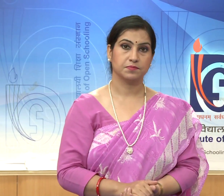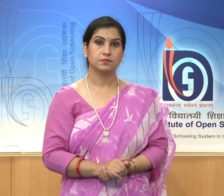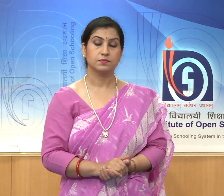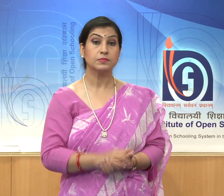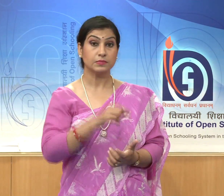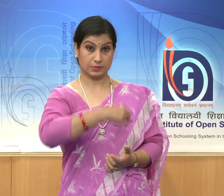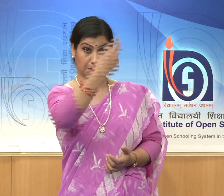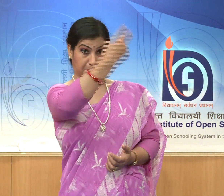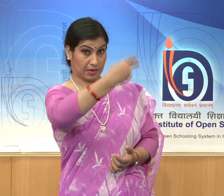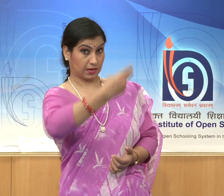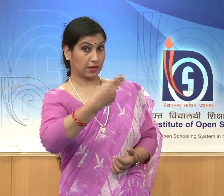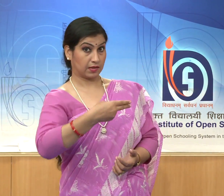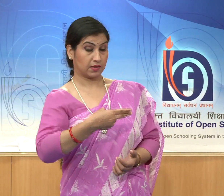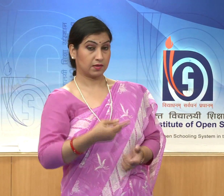The composition of this painting,